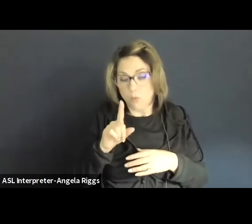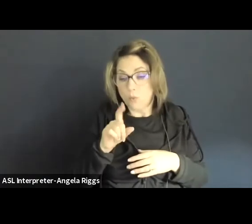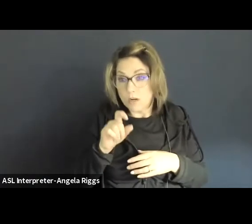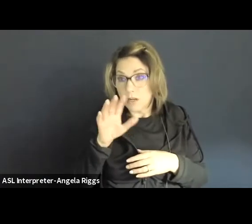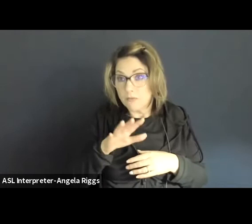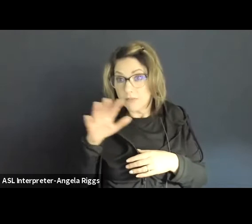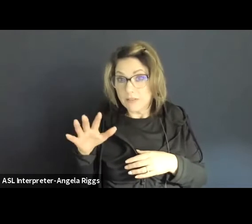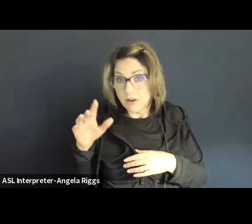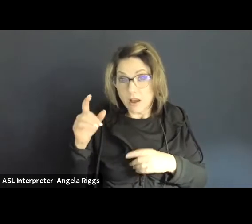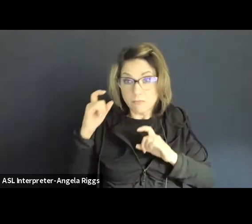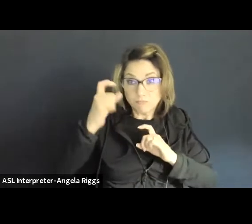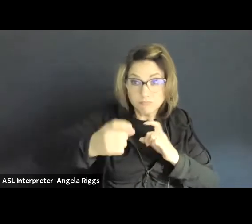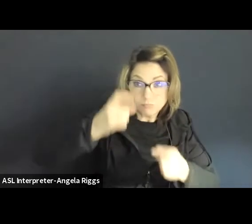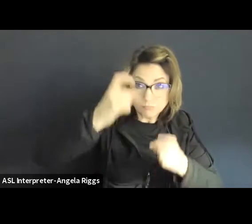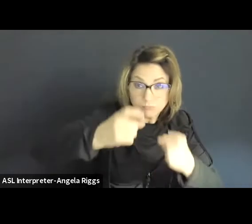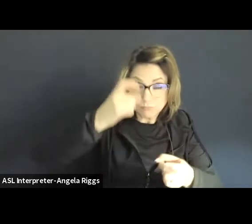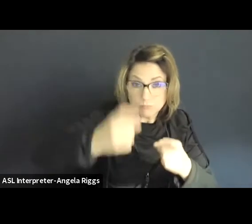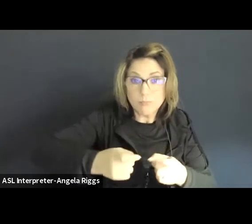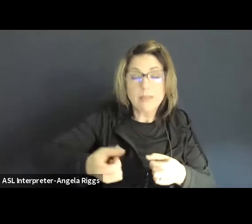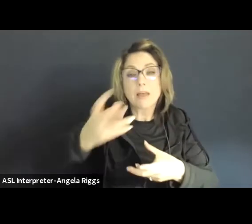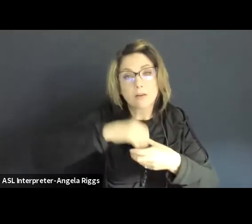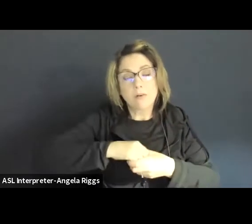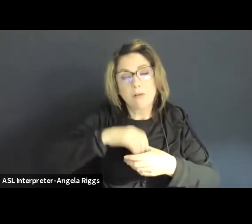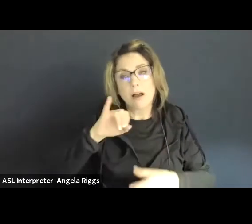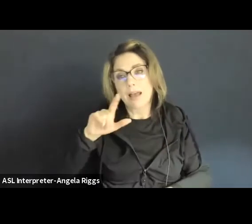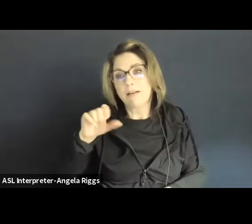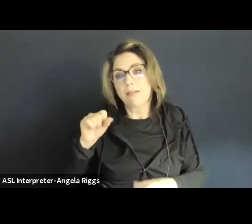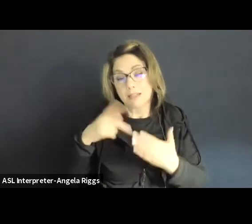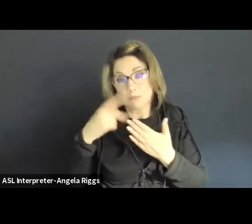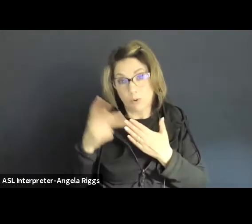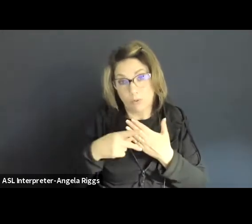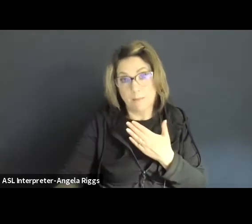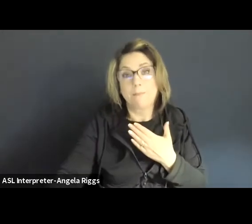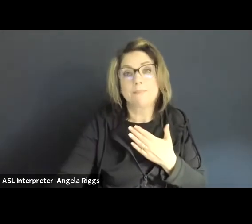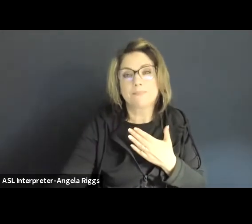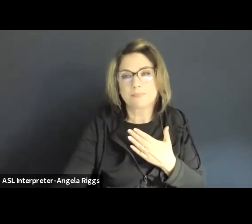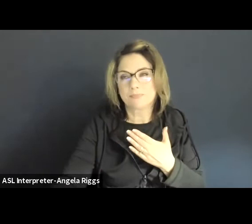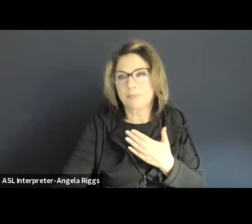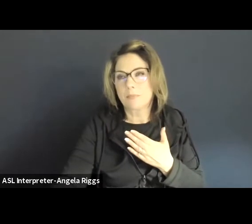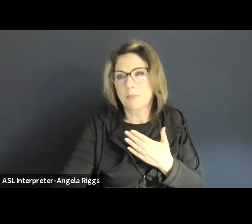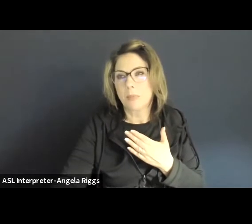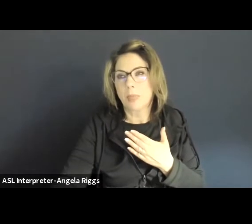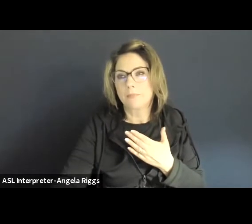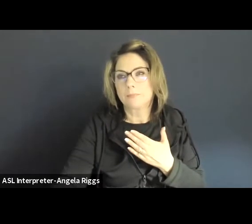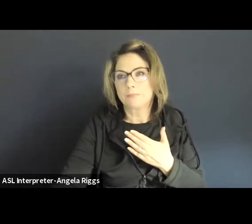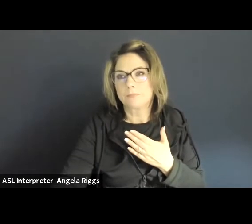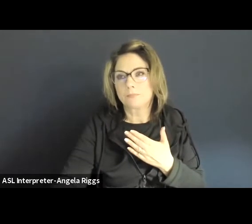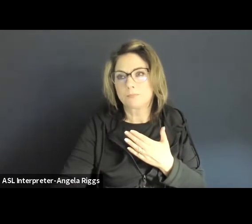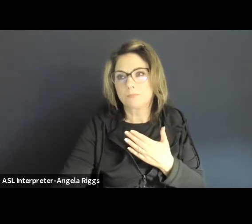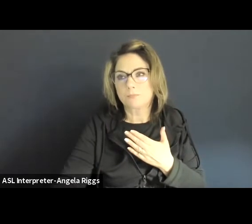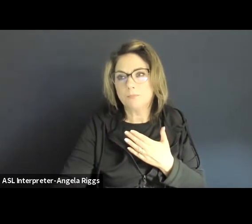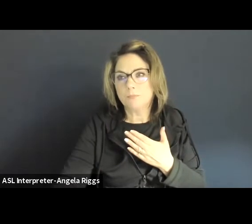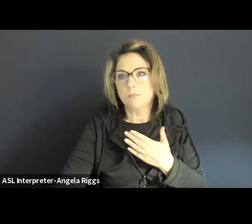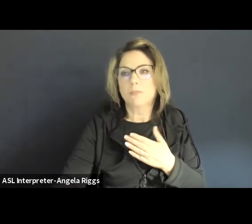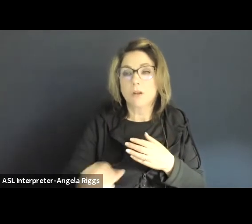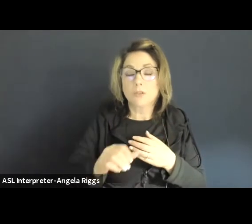grantees and recipients that are part of the ILS program. So moving back to the other services that Centers